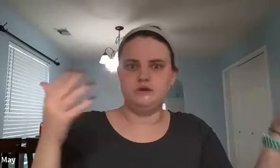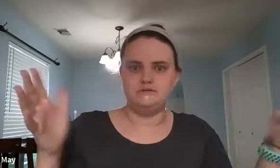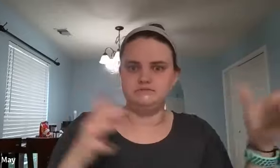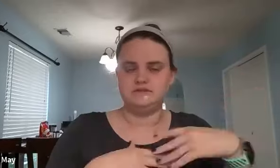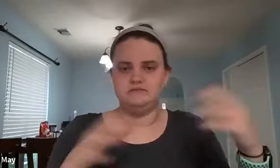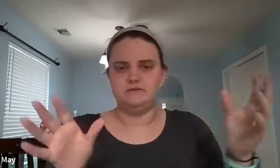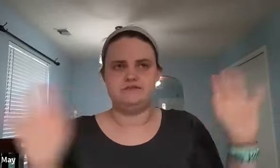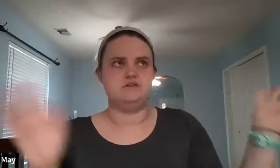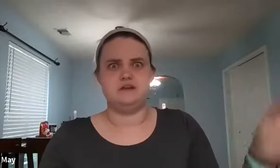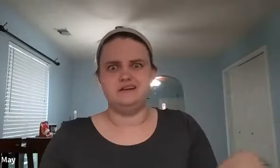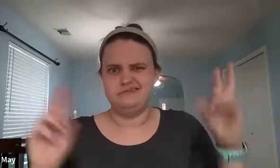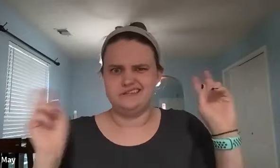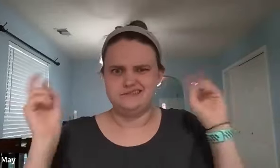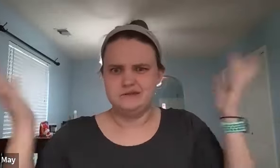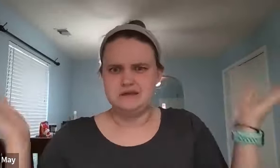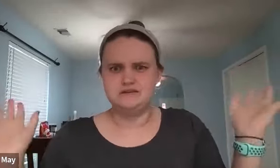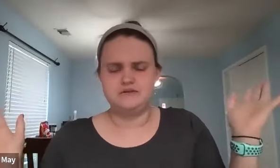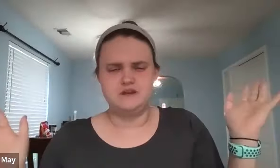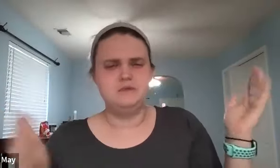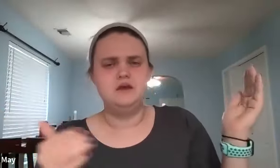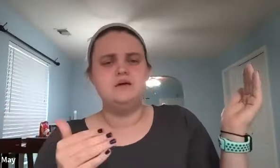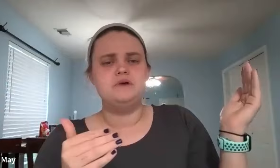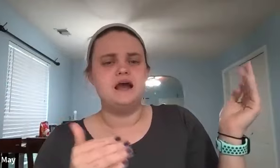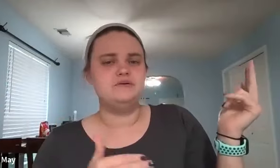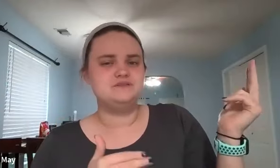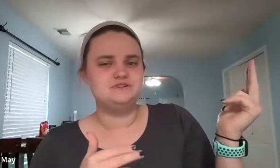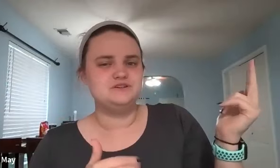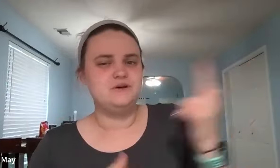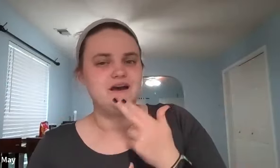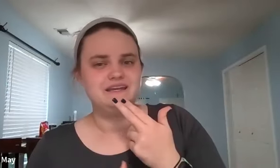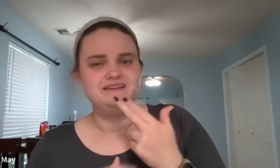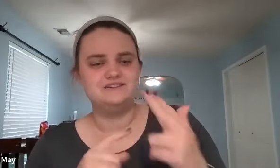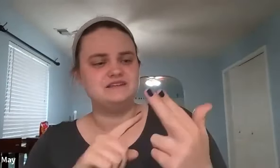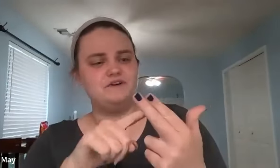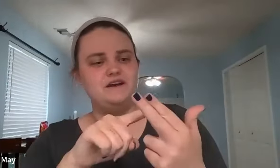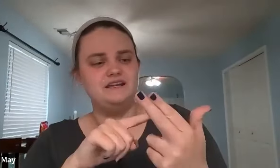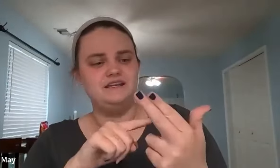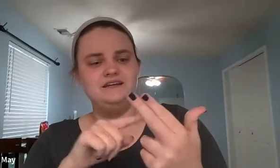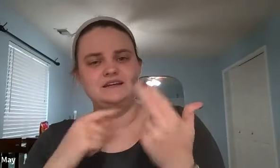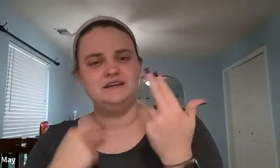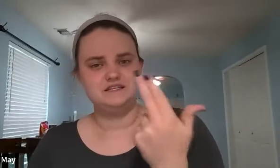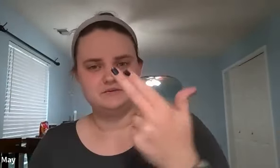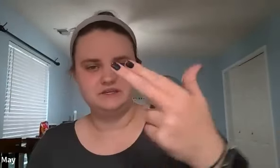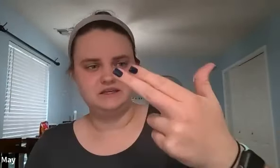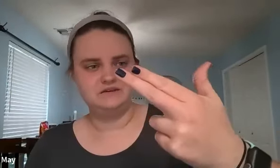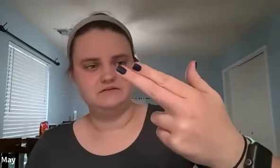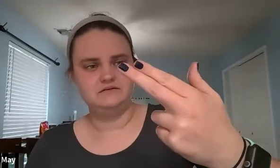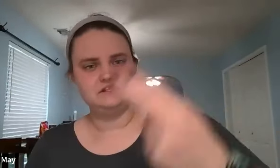bread, whatever it's called. I know don't know the name. But I always will do honey. So the sign for honey is going to be, it's